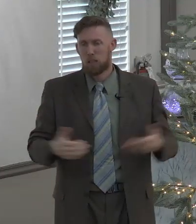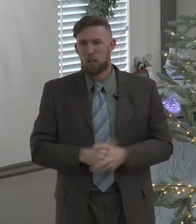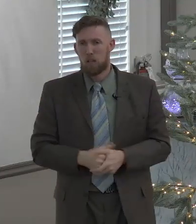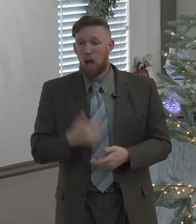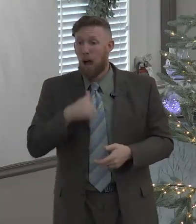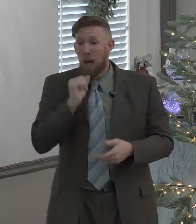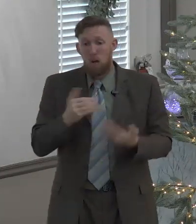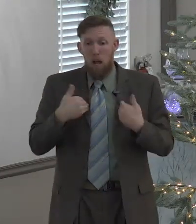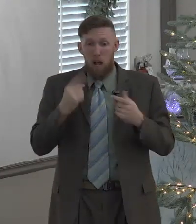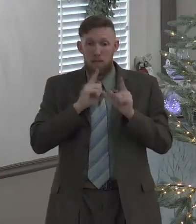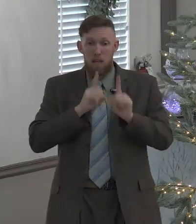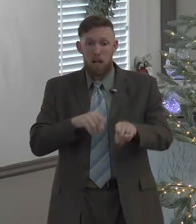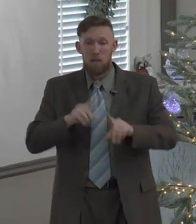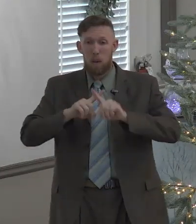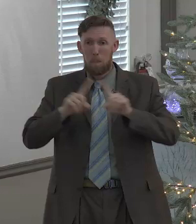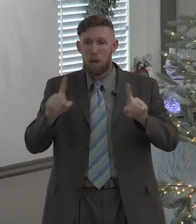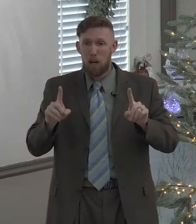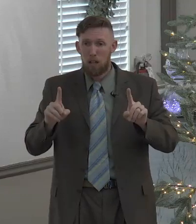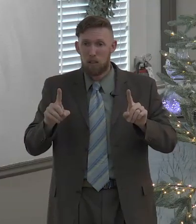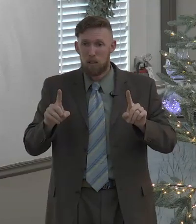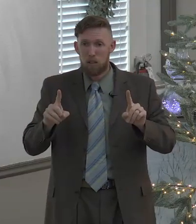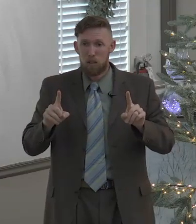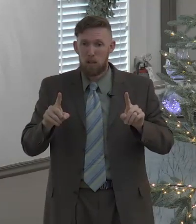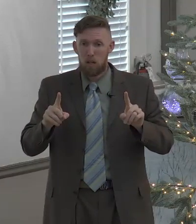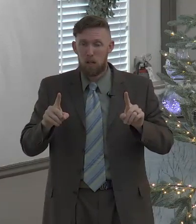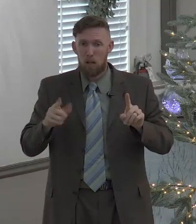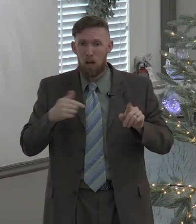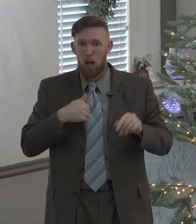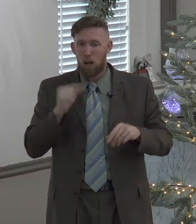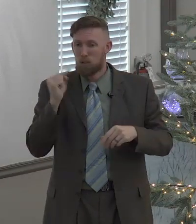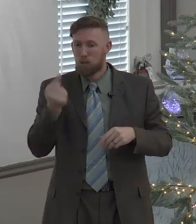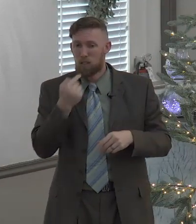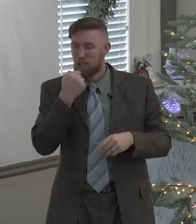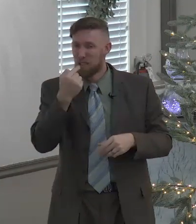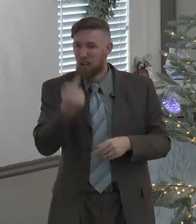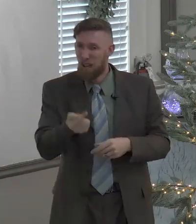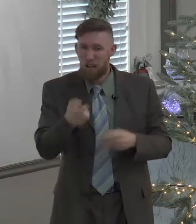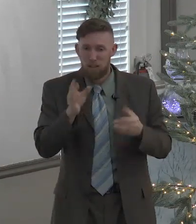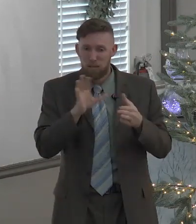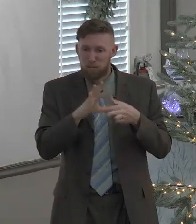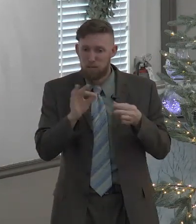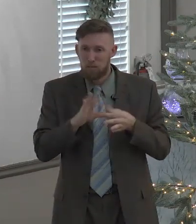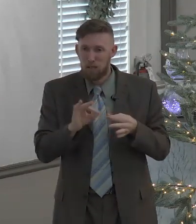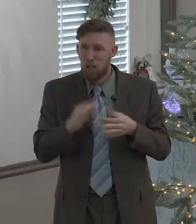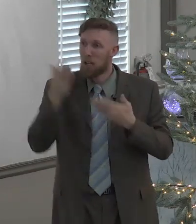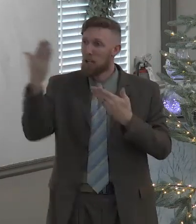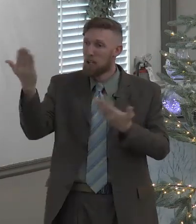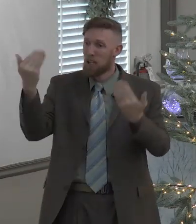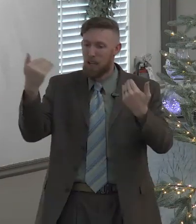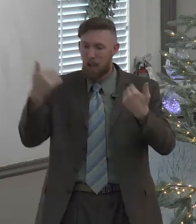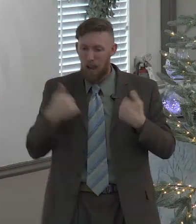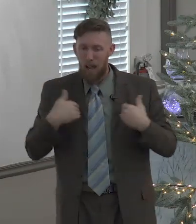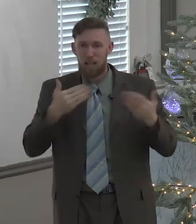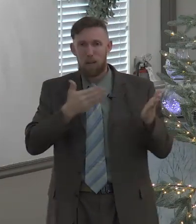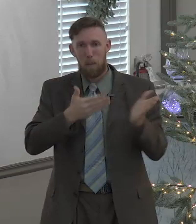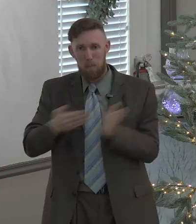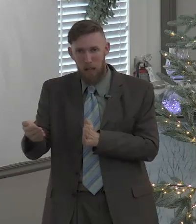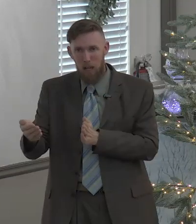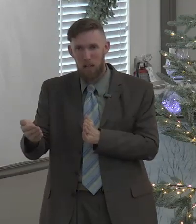they're going through? I don't have the answers. But all I can say is, it seems like these empty